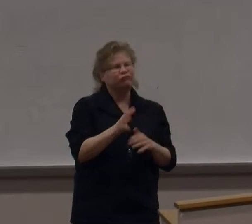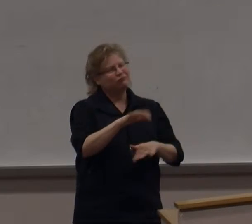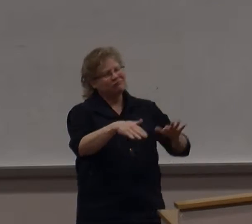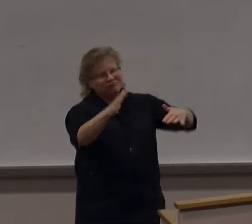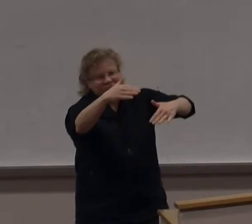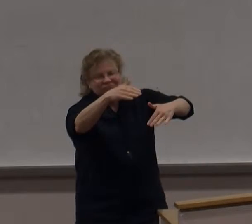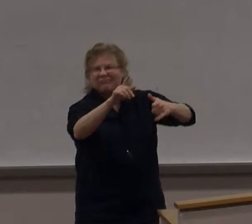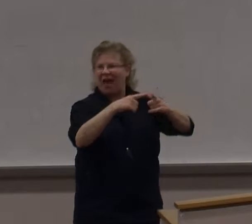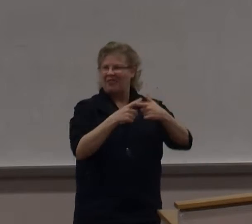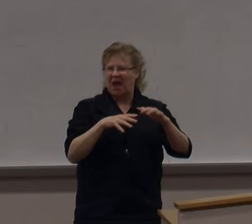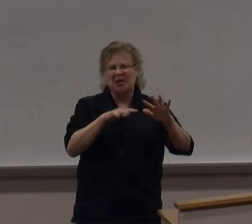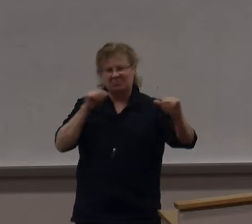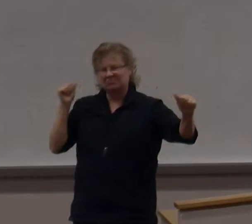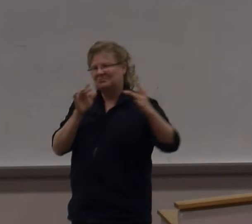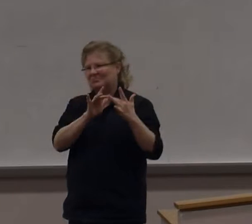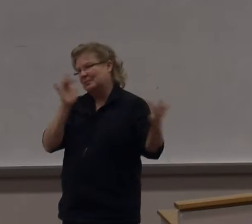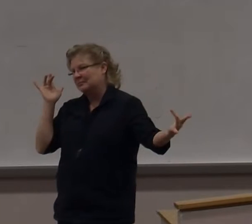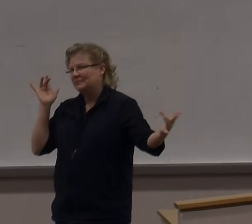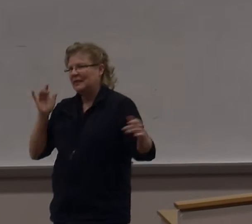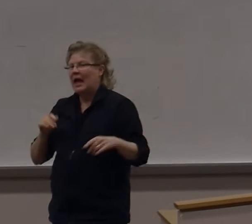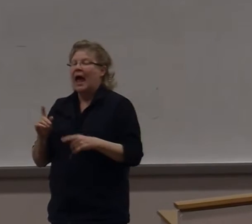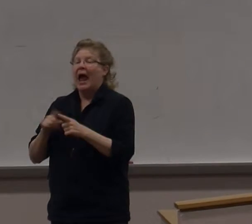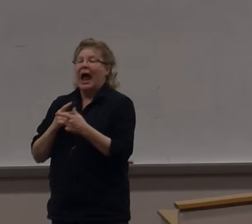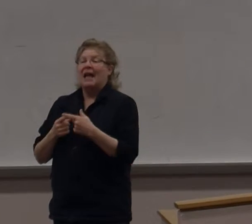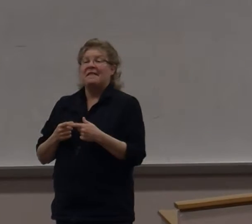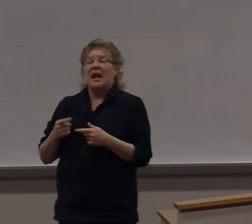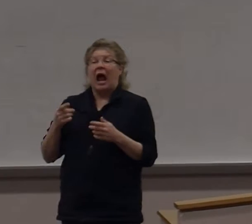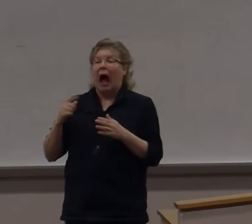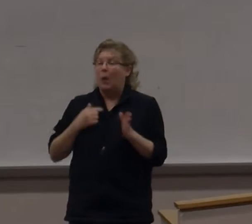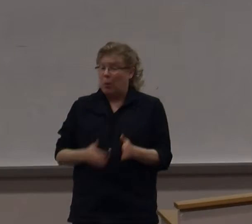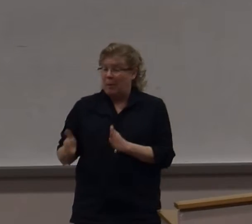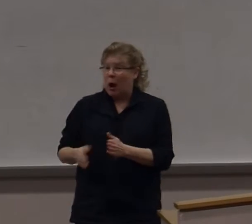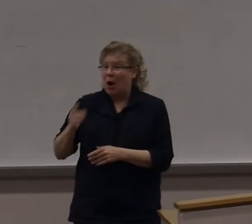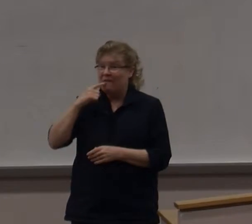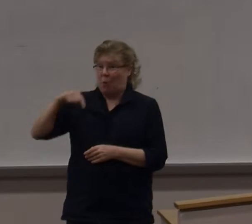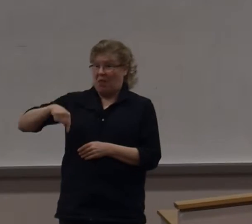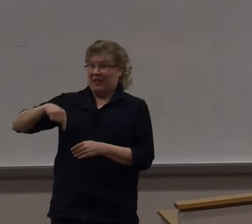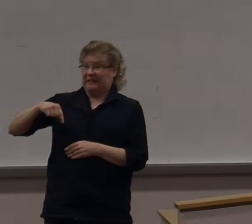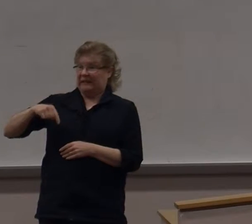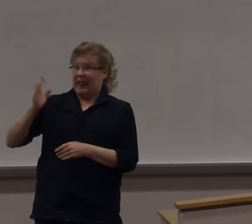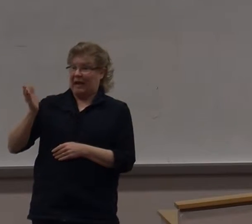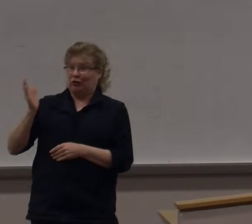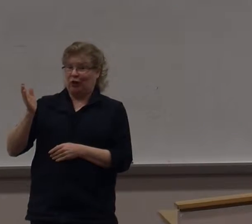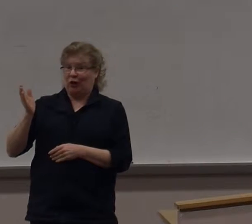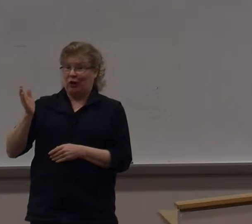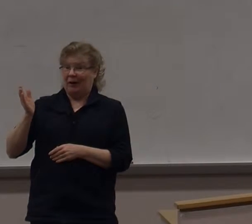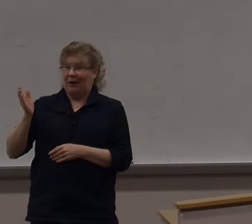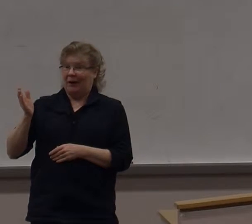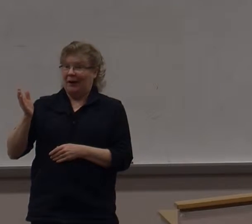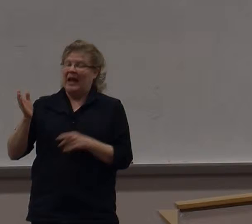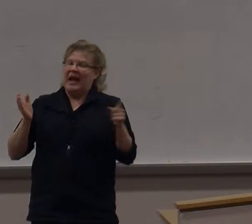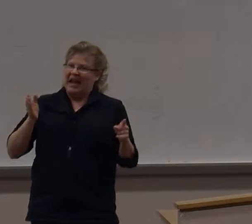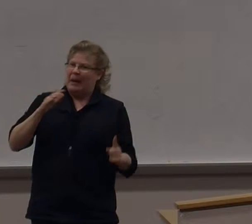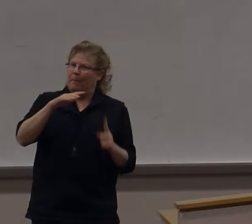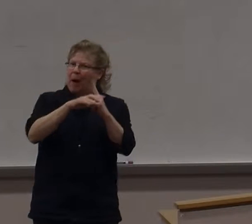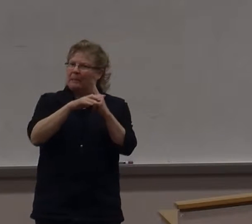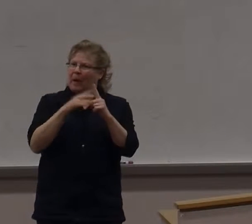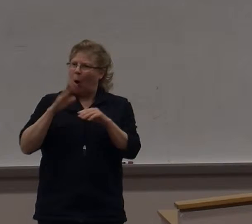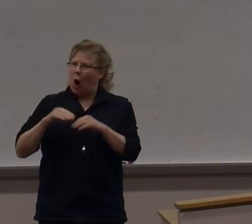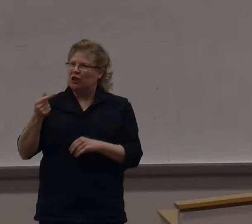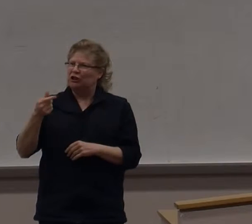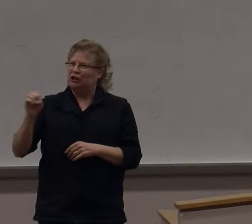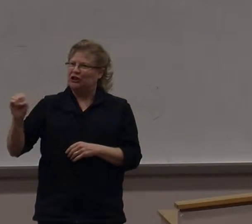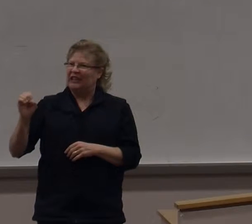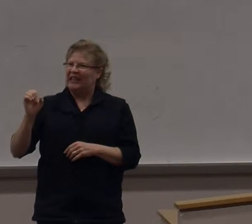found myself again on GChat, strangely, T.P. Mishra popped up. In Anchorage, he